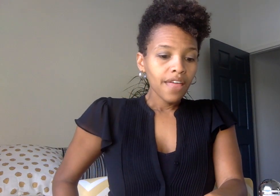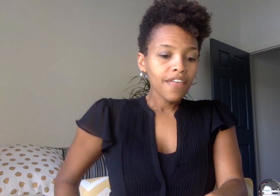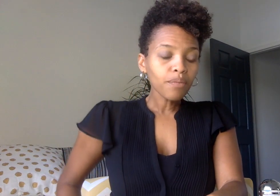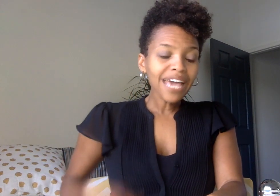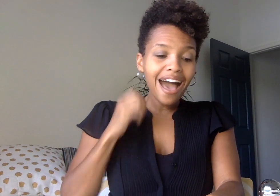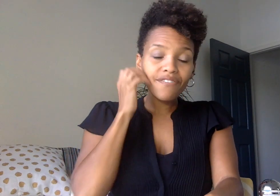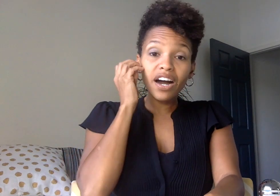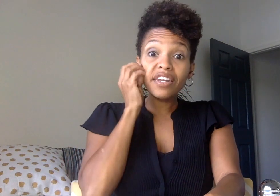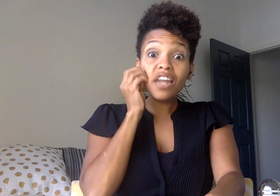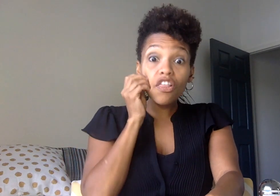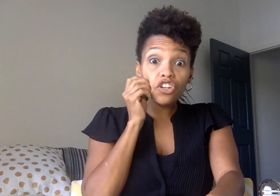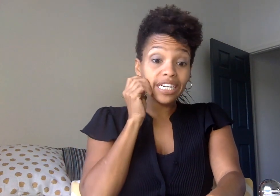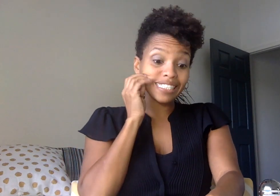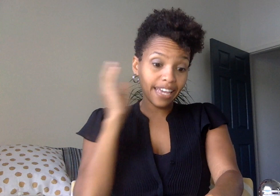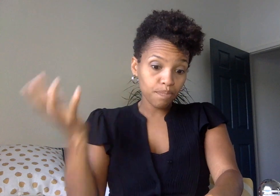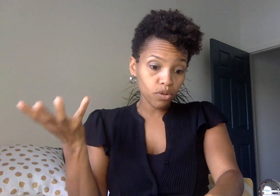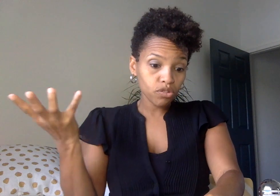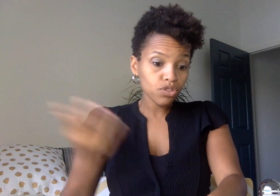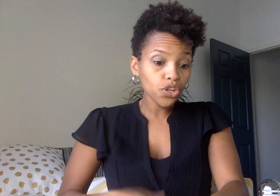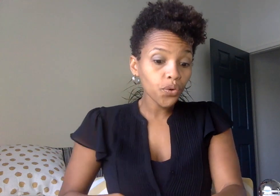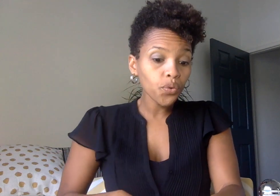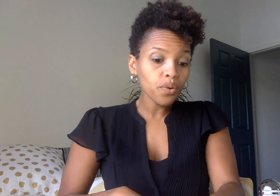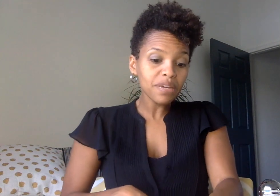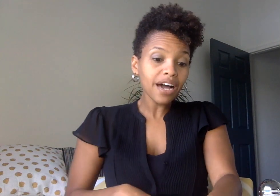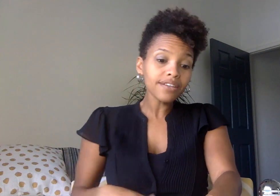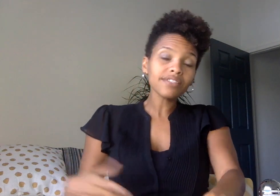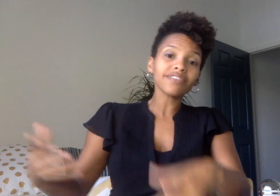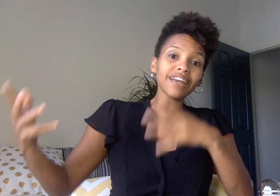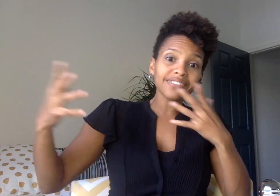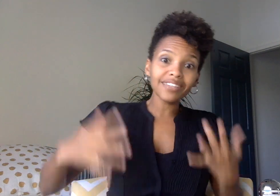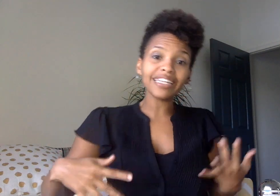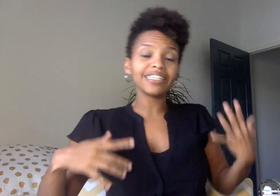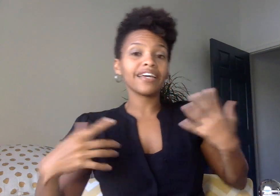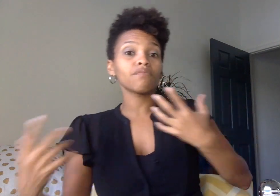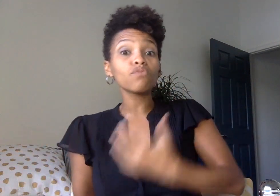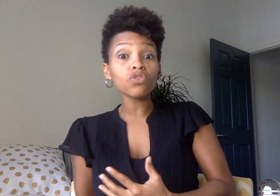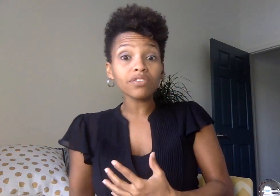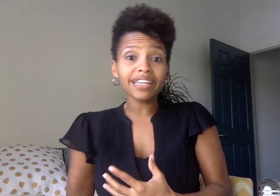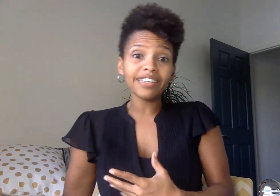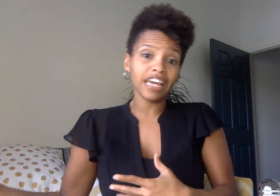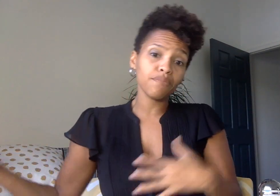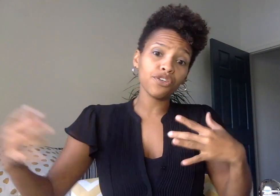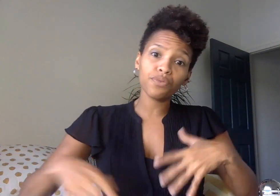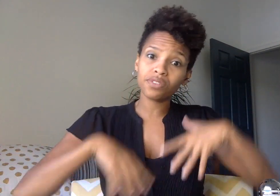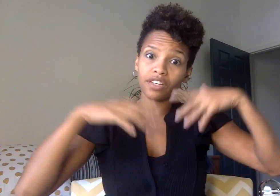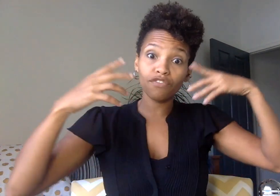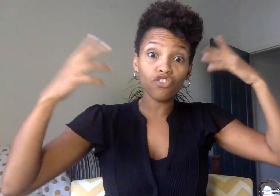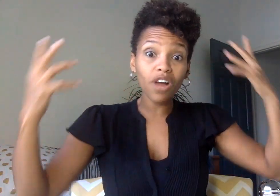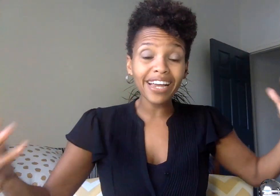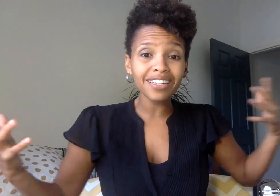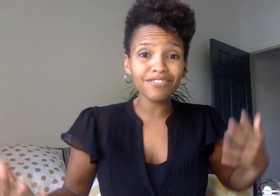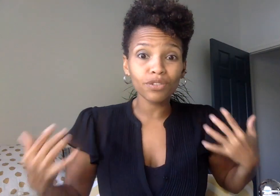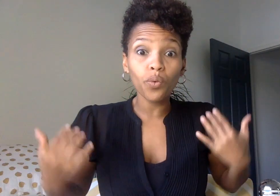Then we have another example. So because less likely and more likely can be used in a variety of different